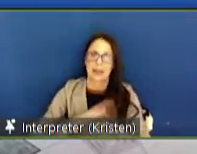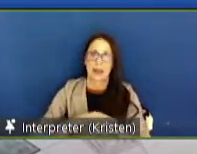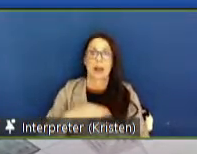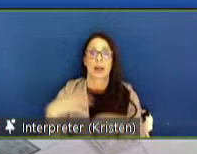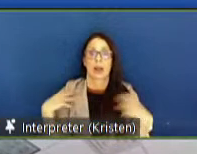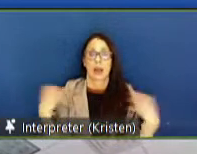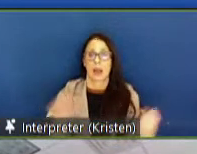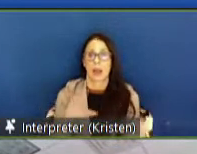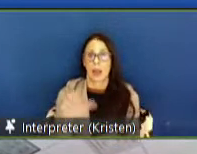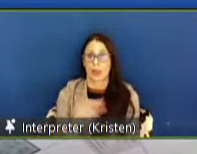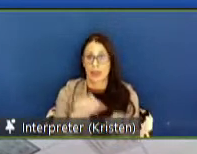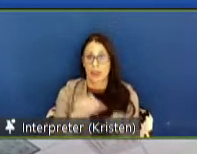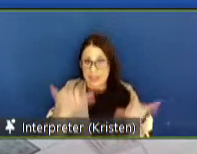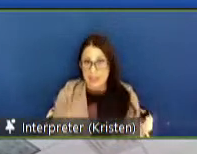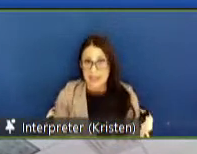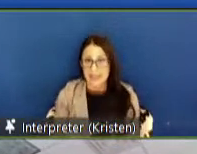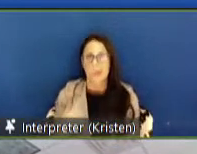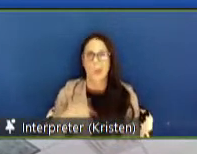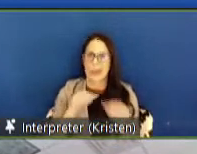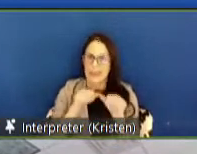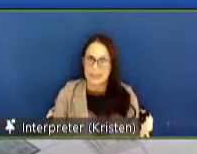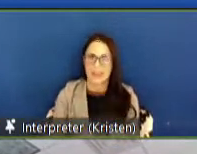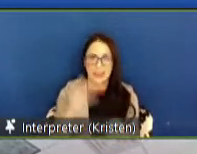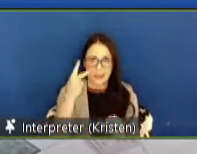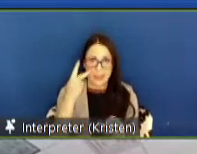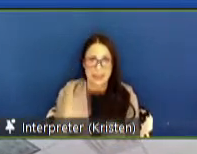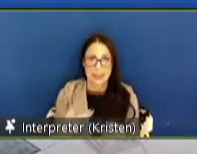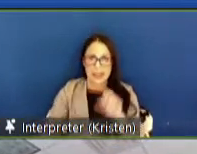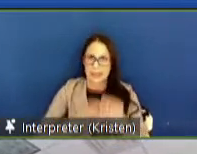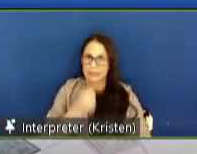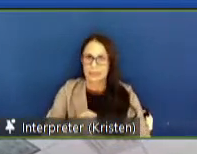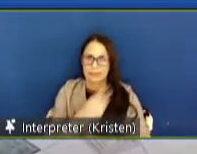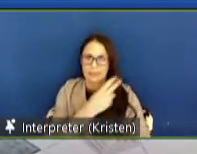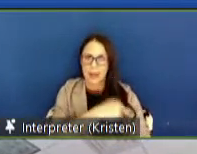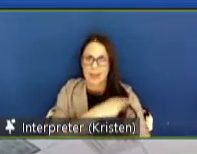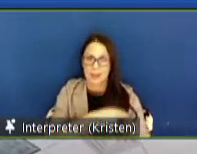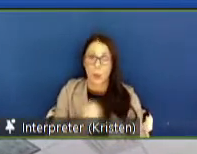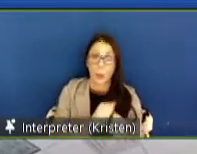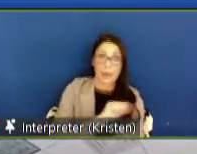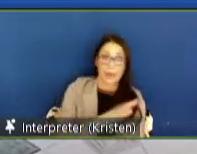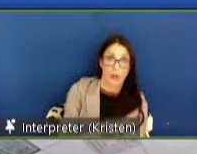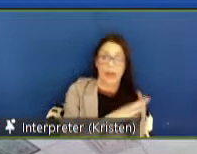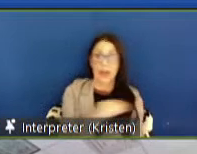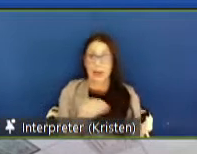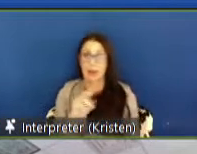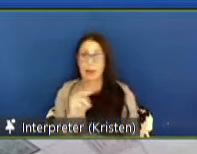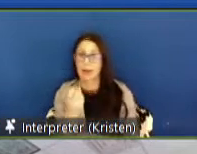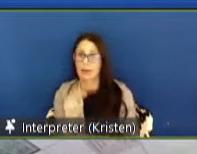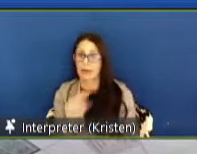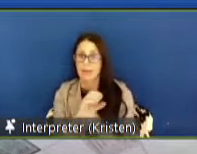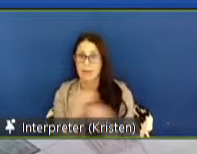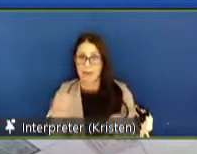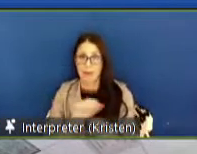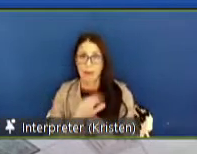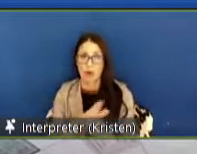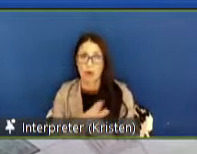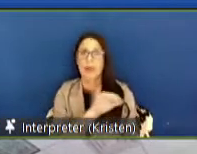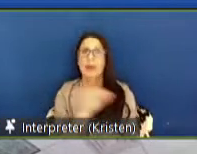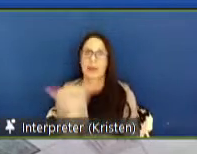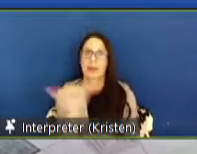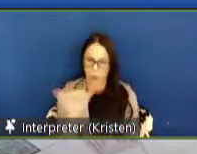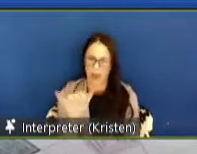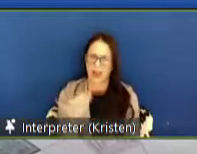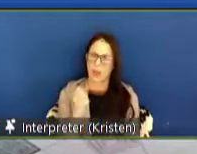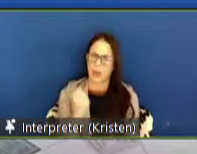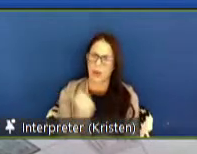to see hospitalizations from COVID and non-COVID as well, and really want to make sure that all Coloradans are aware